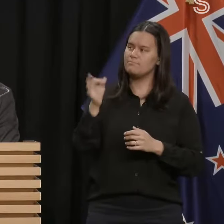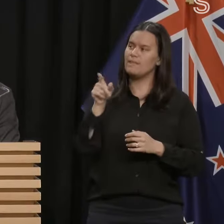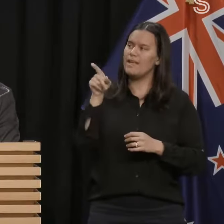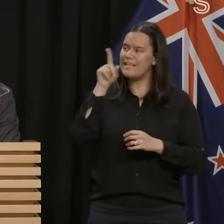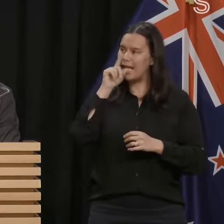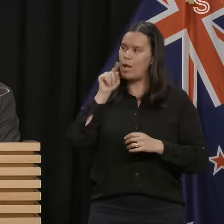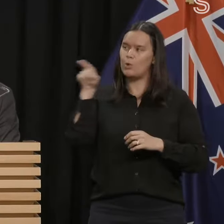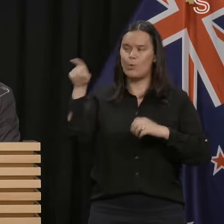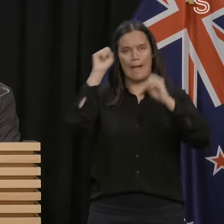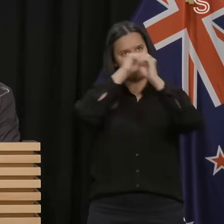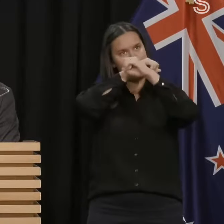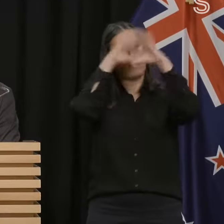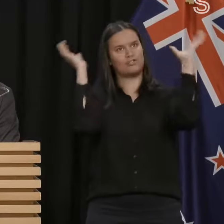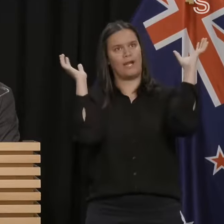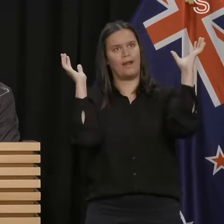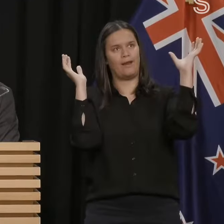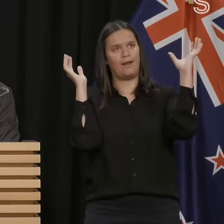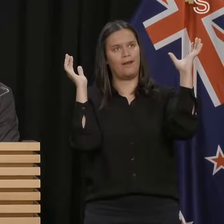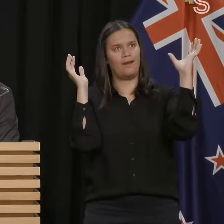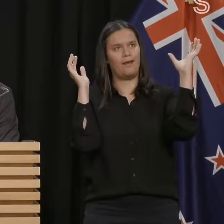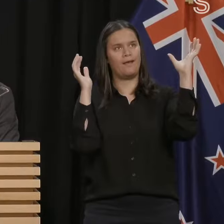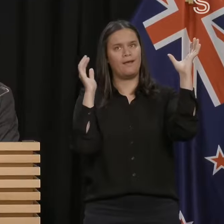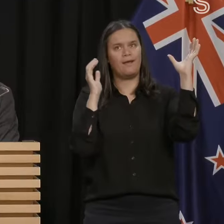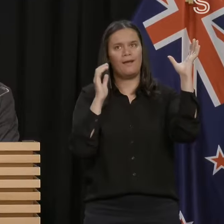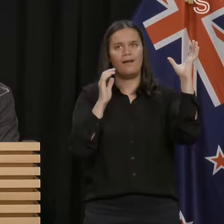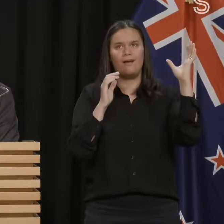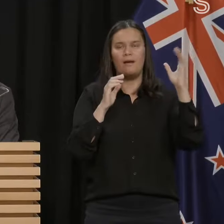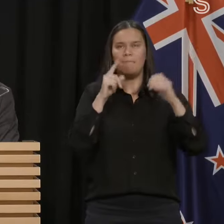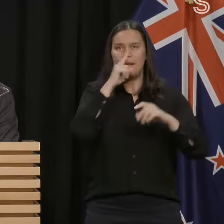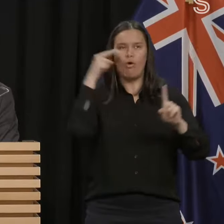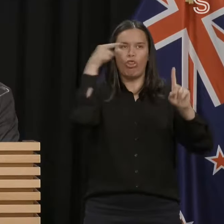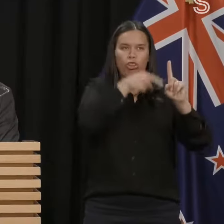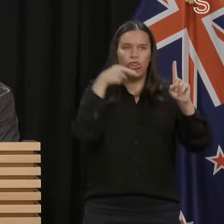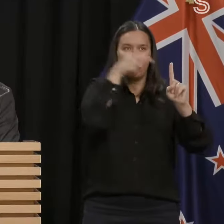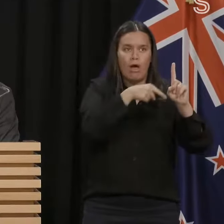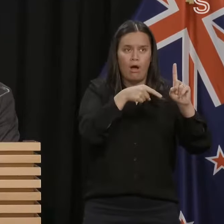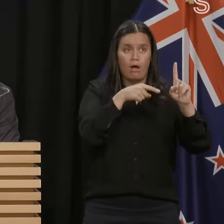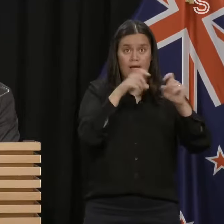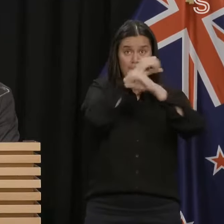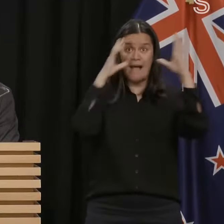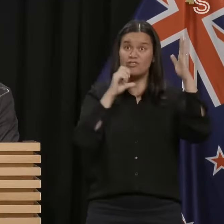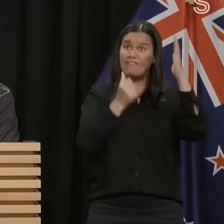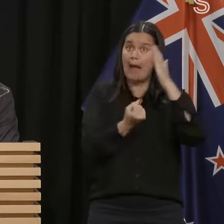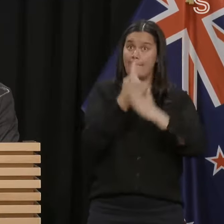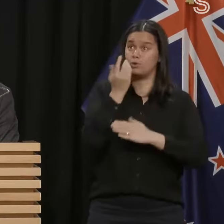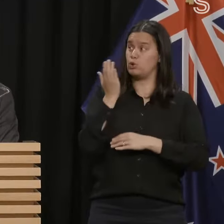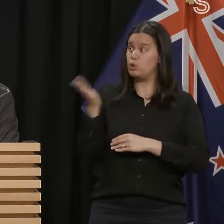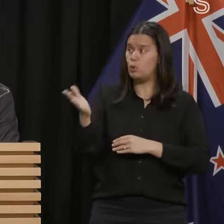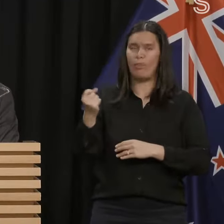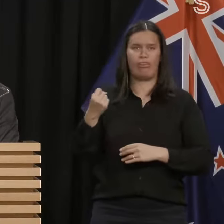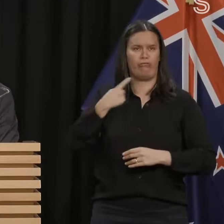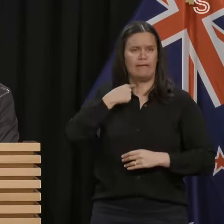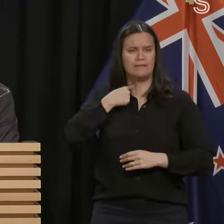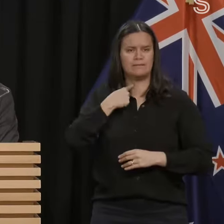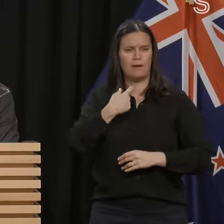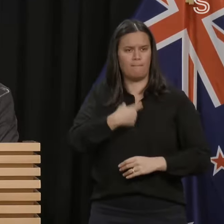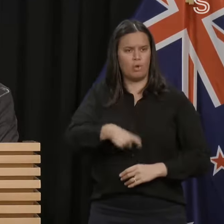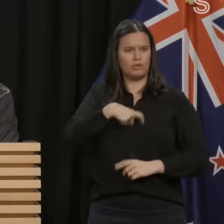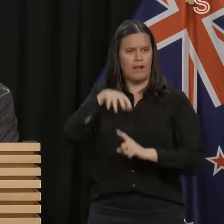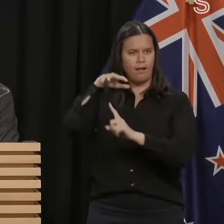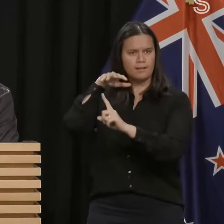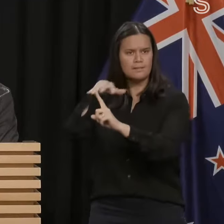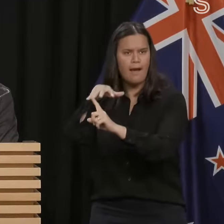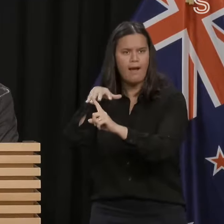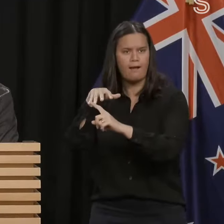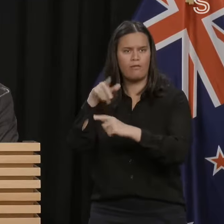doing this job with that extra layer of misogyny and that extra threat and personal attack that she had to deal